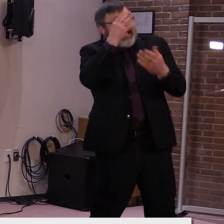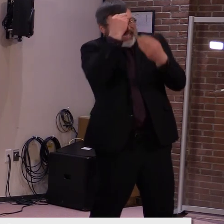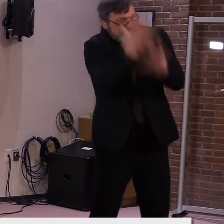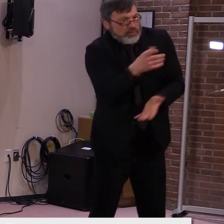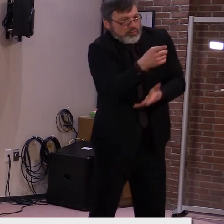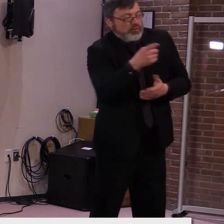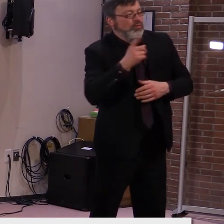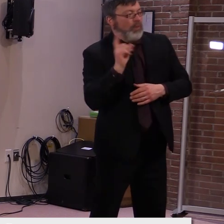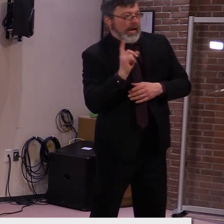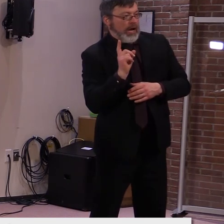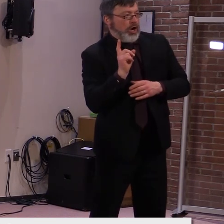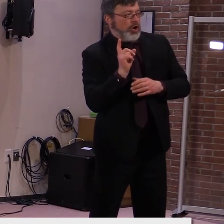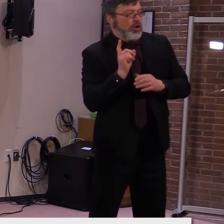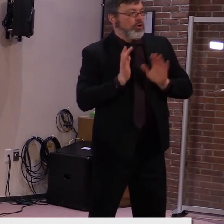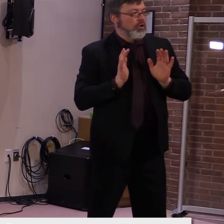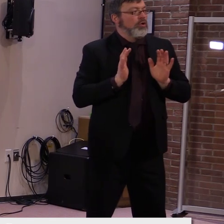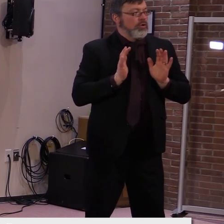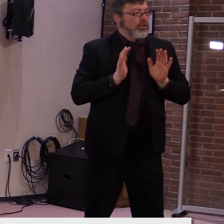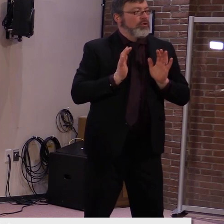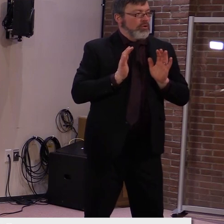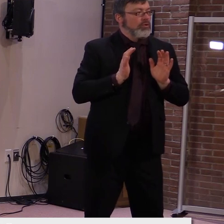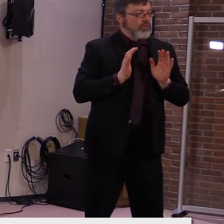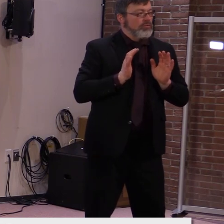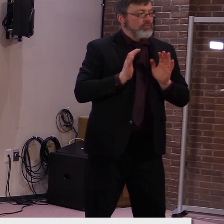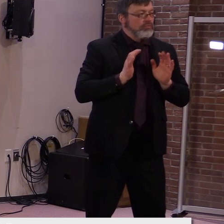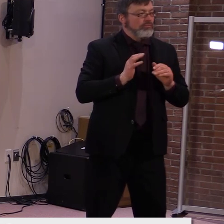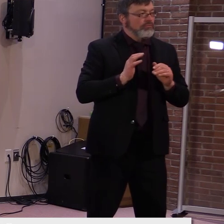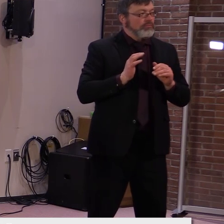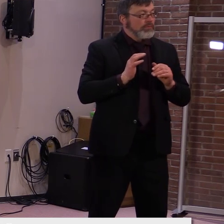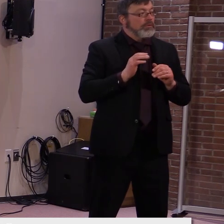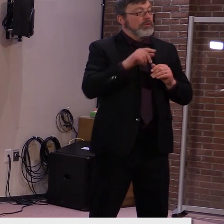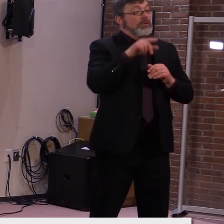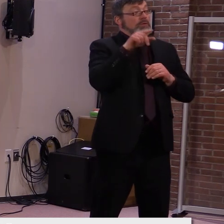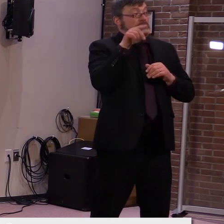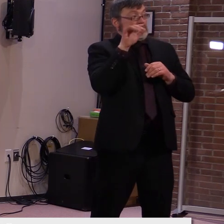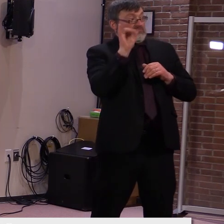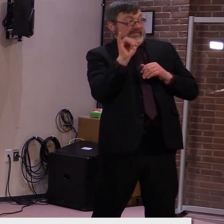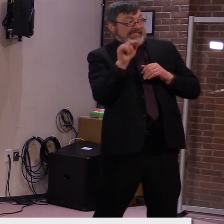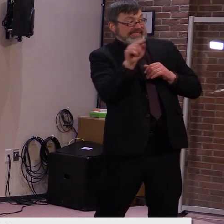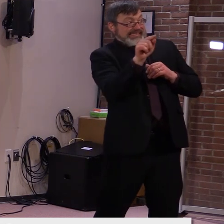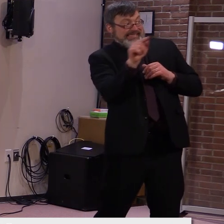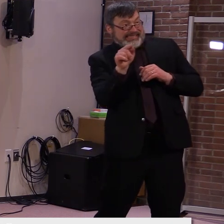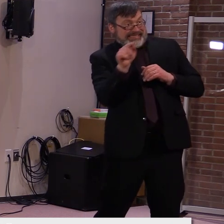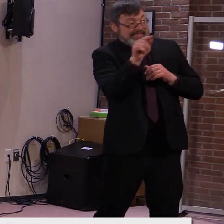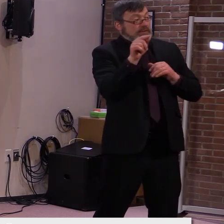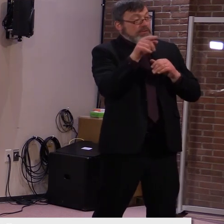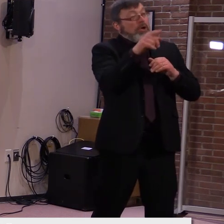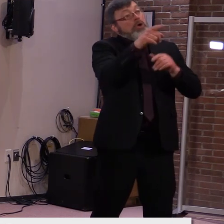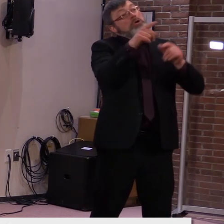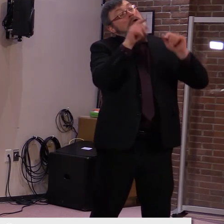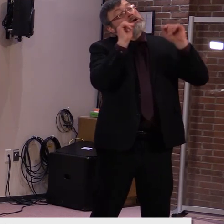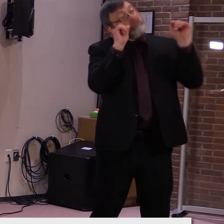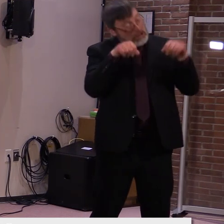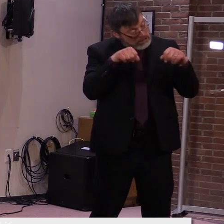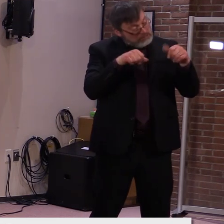Walgreens. You will be asked to attest to qualify. Please